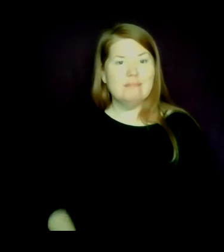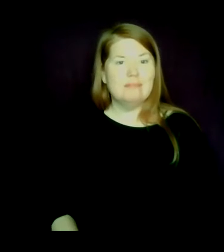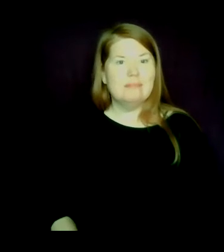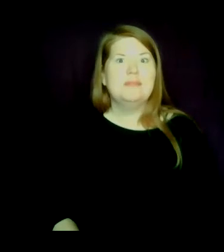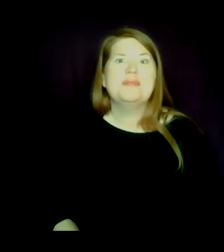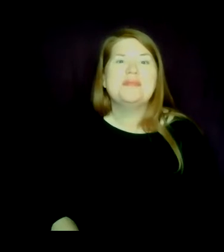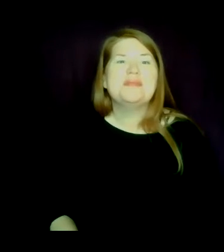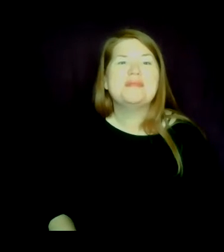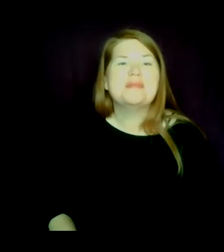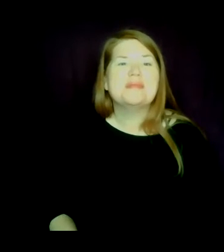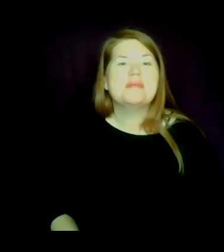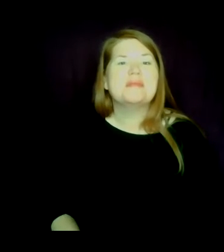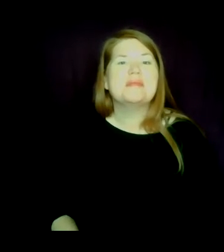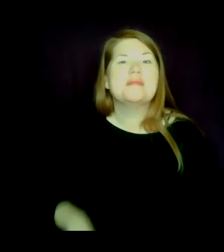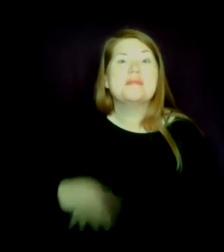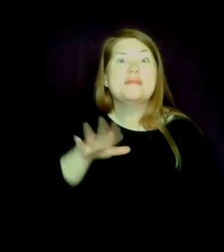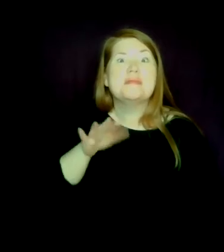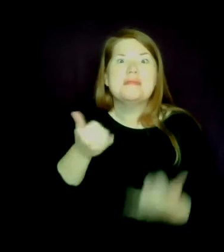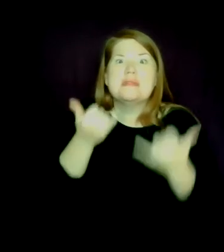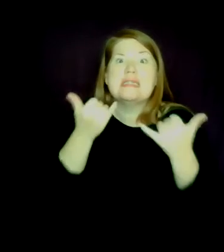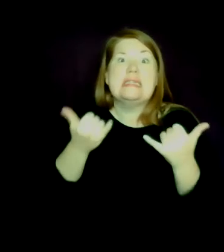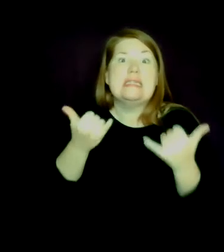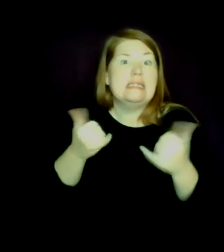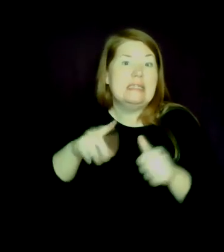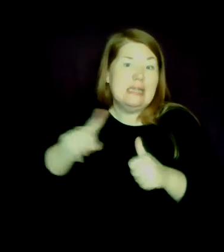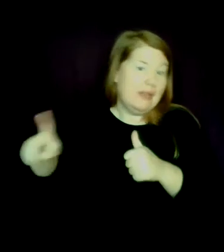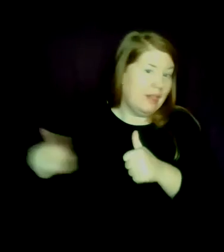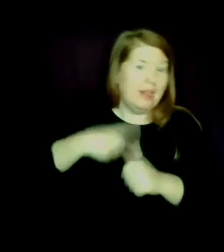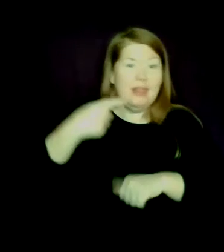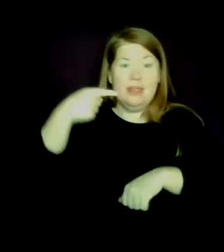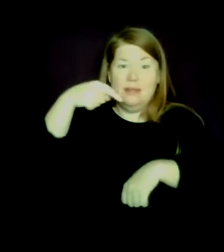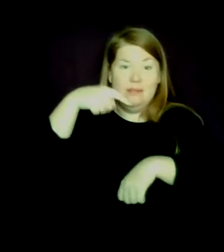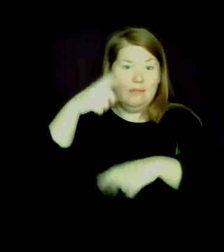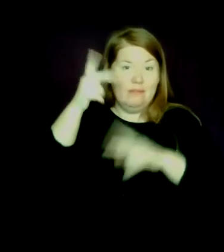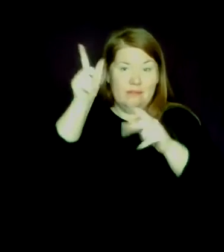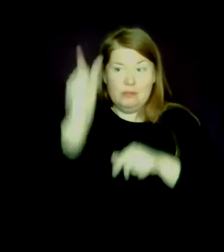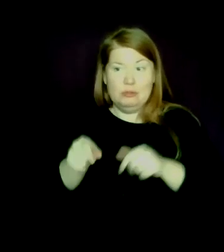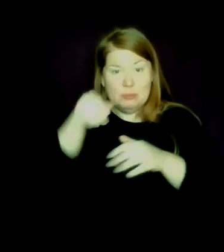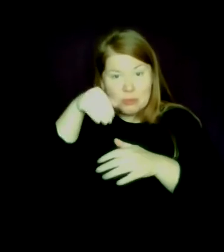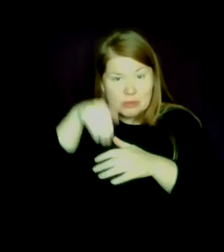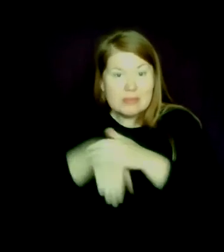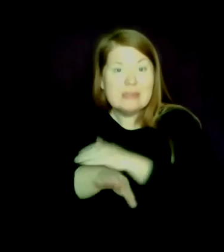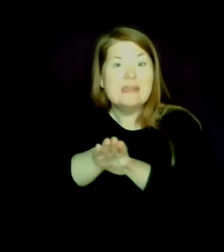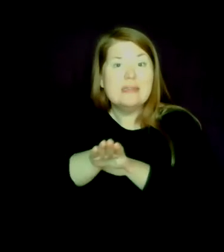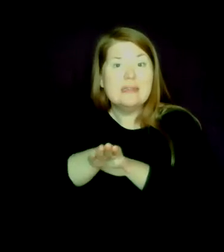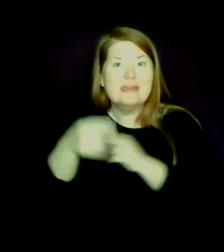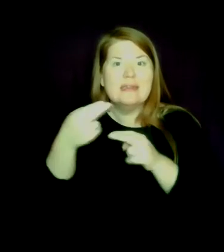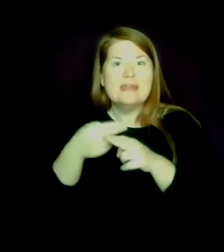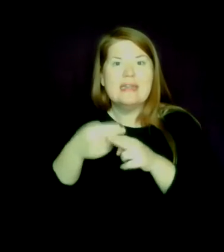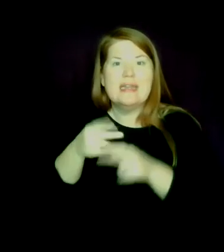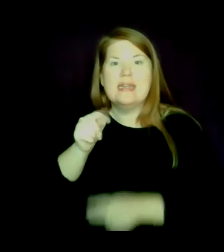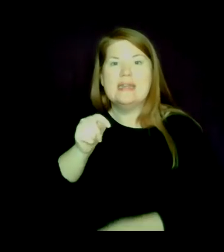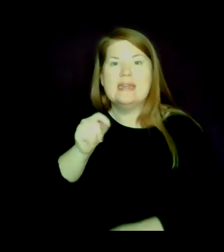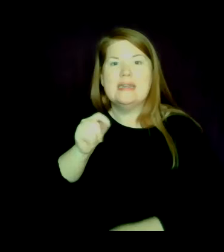Today, Mama's first customer won't be having coffee, though. Her name is Tiffany Peters. Yeah, she's too little to have